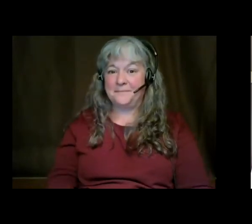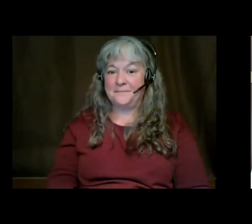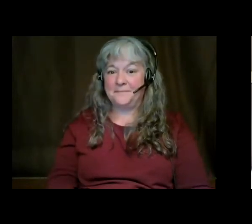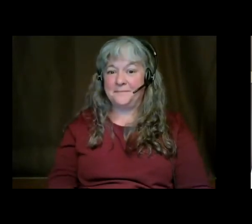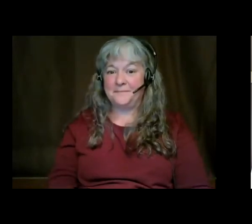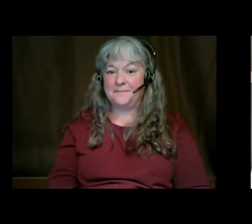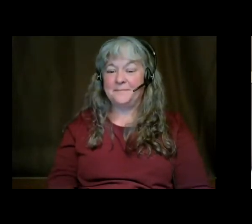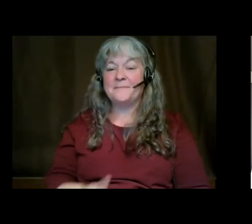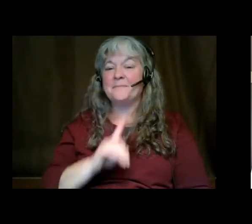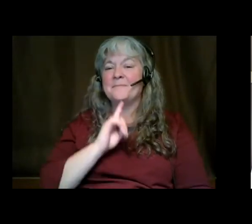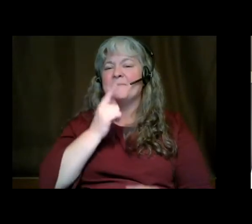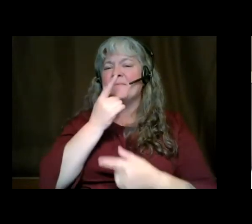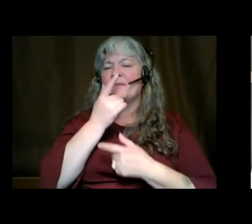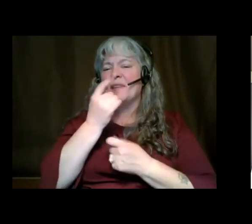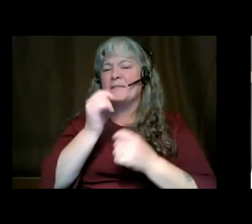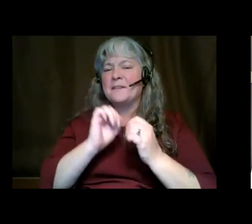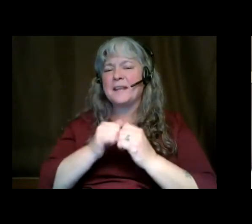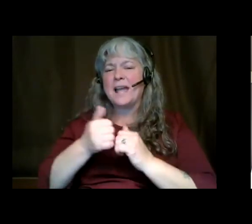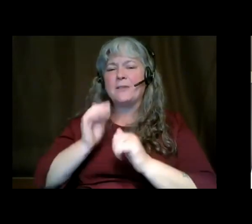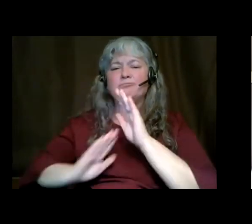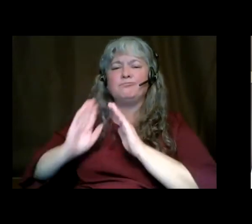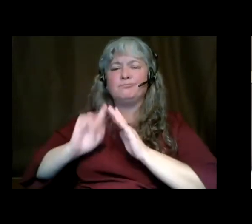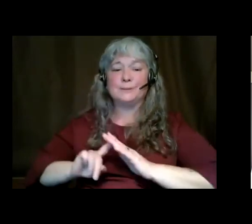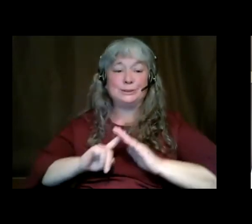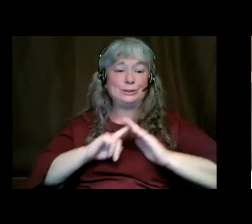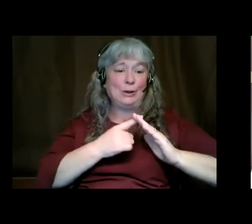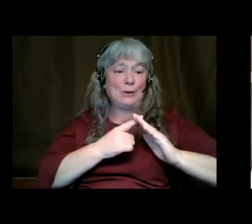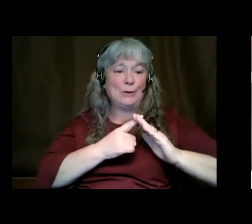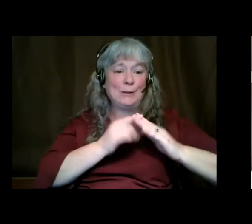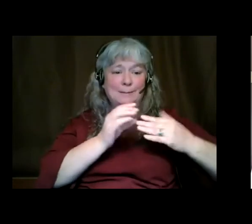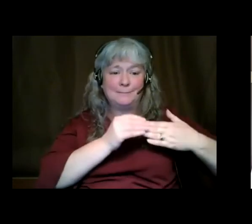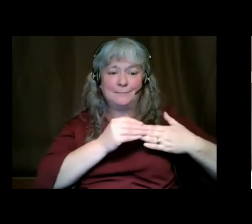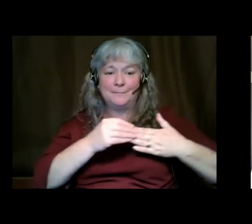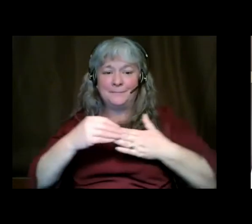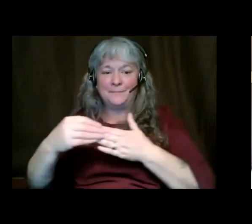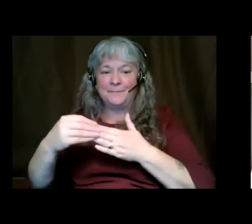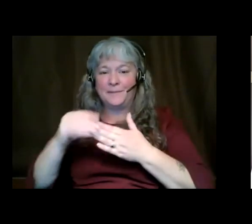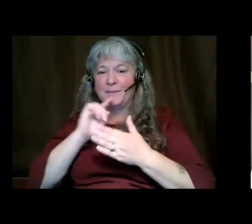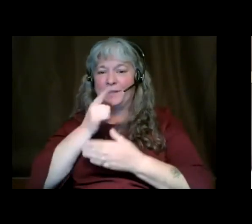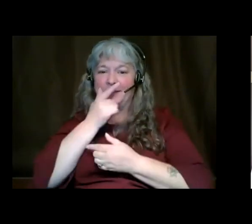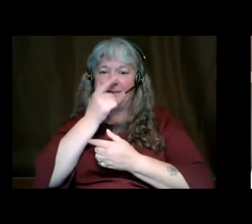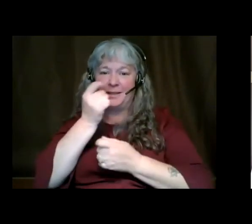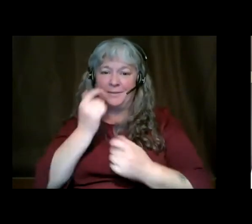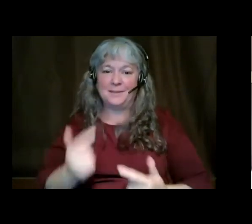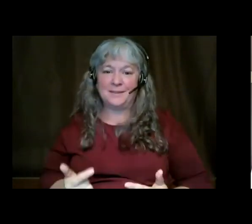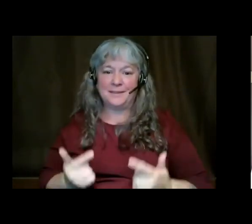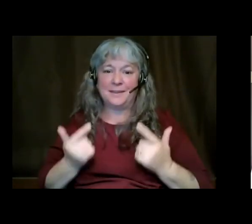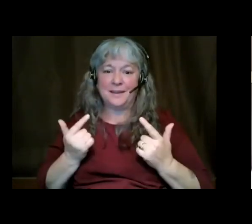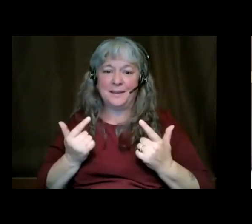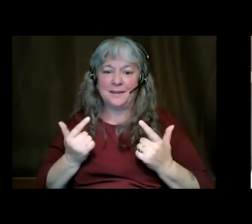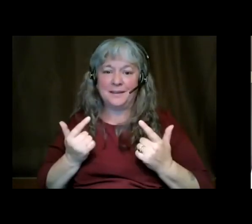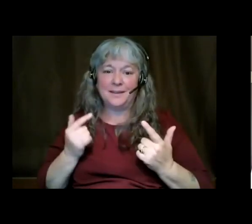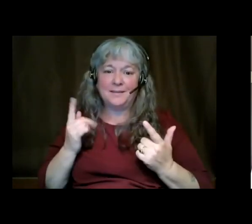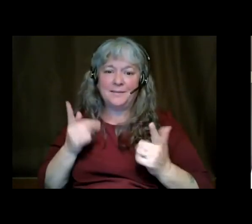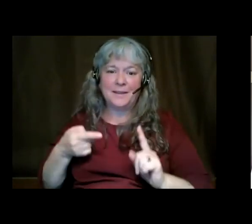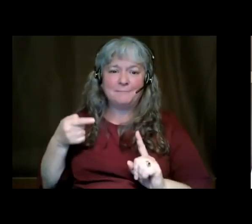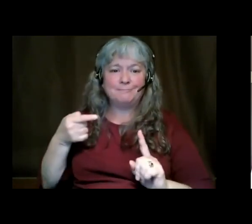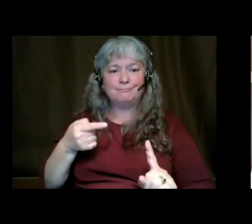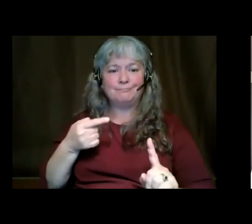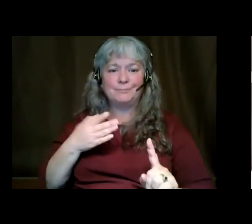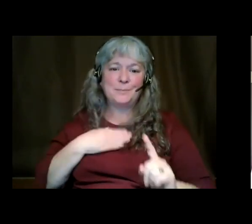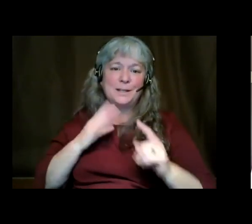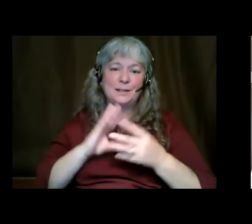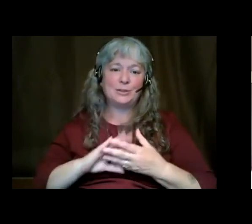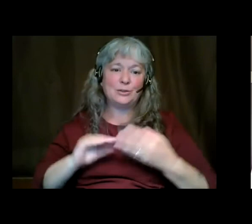Very interesting origins led to a very interesting life. And the moral of my story is